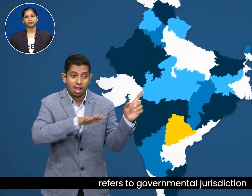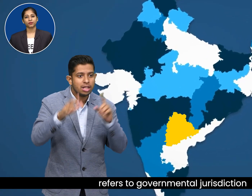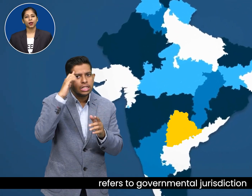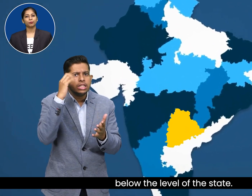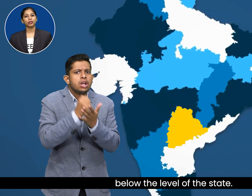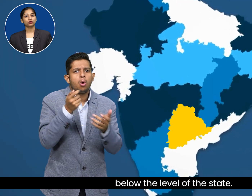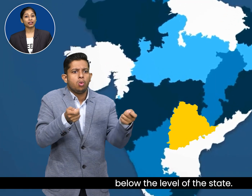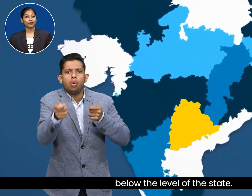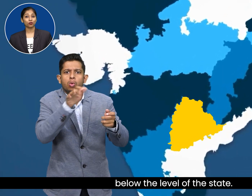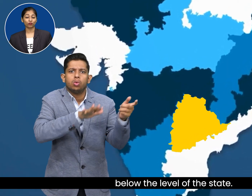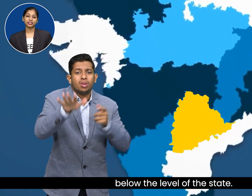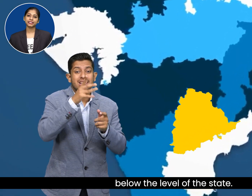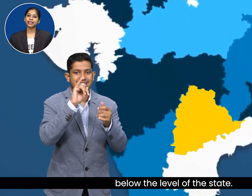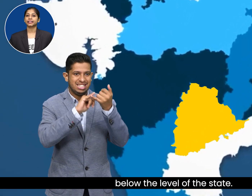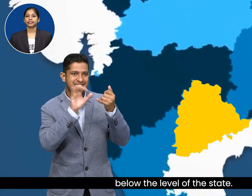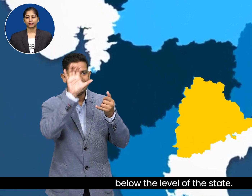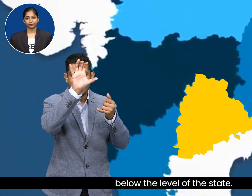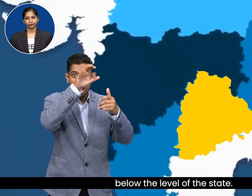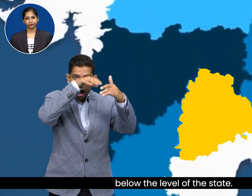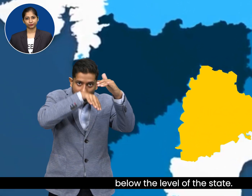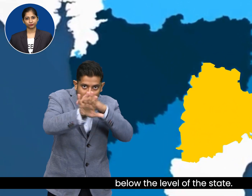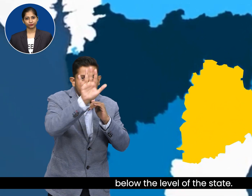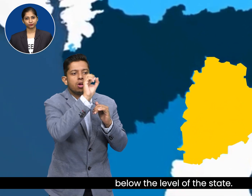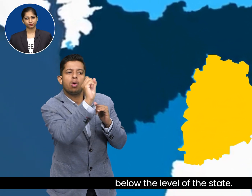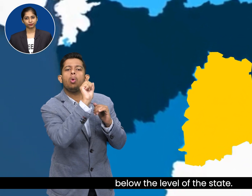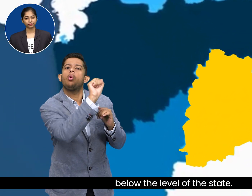jurisdiction below the level of the state.